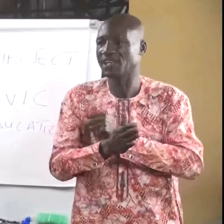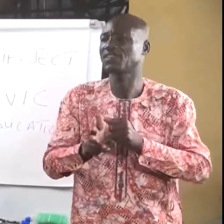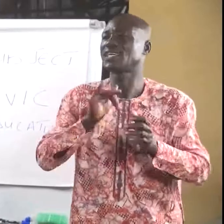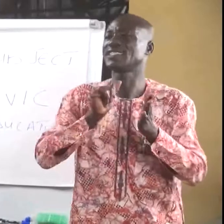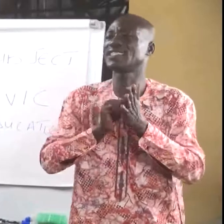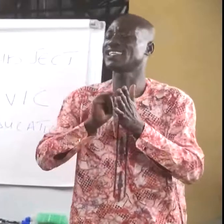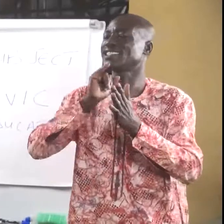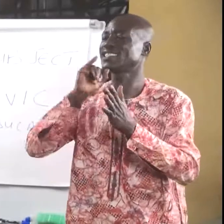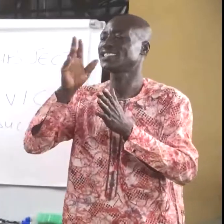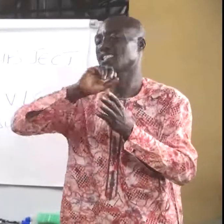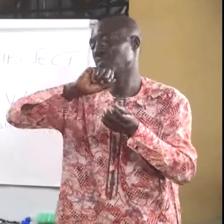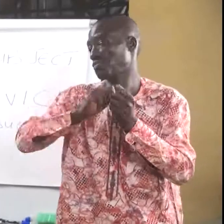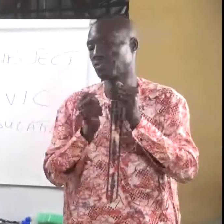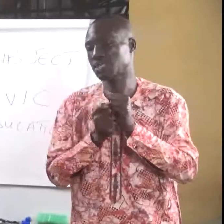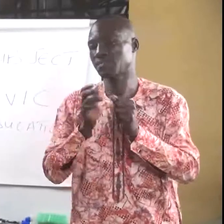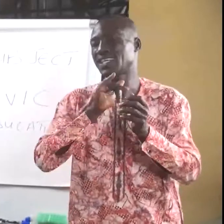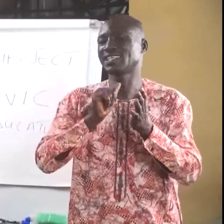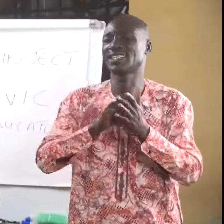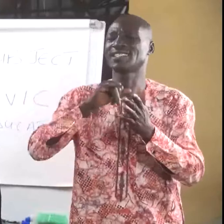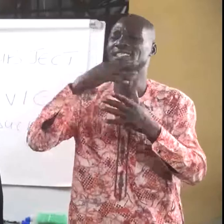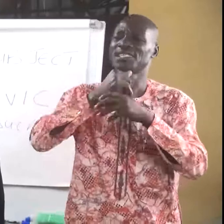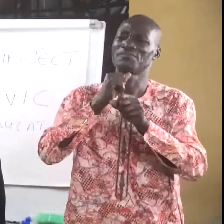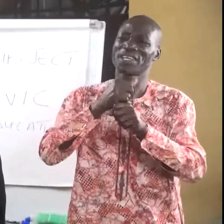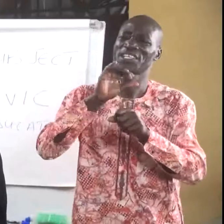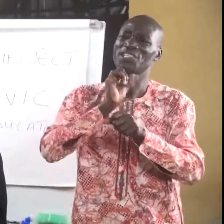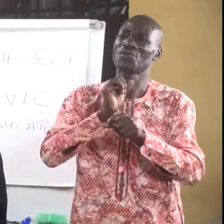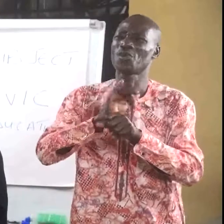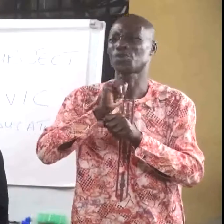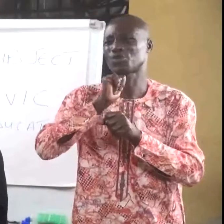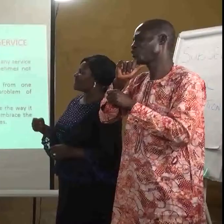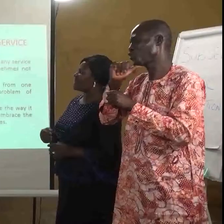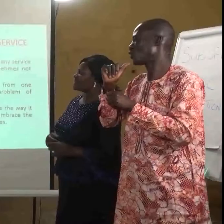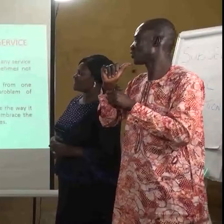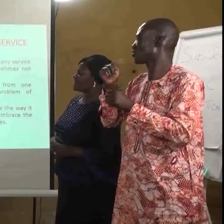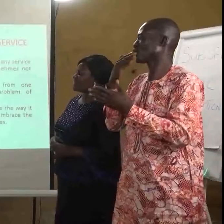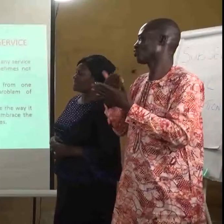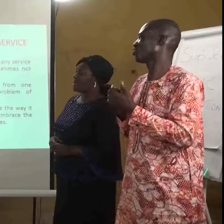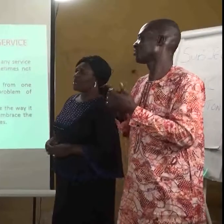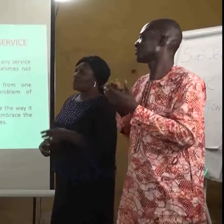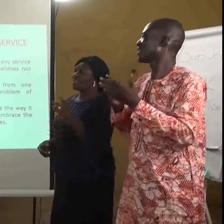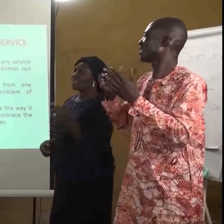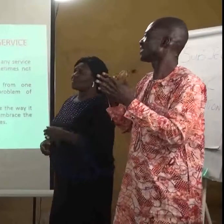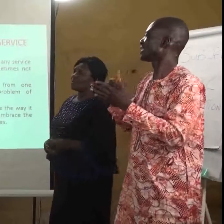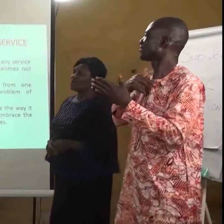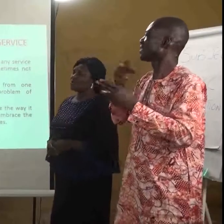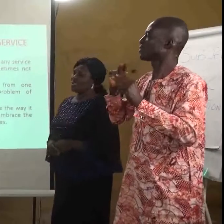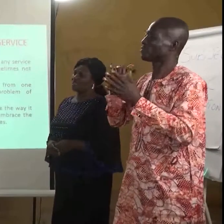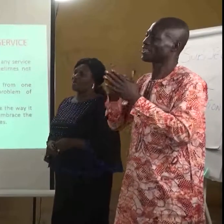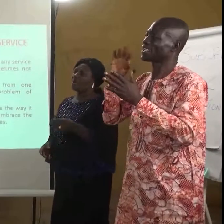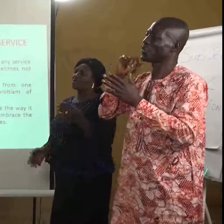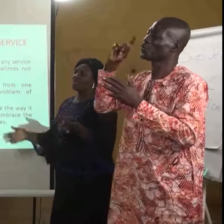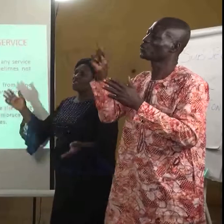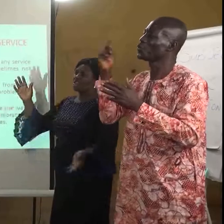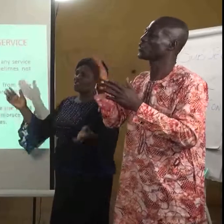that frustrates the effort of the government or the objective. We also have inconsistency, which I explained to you